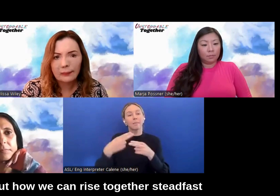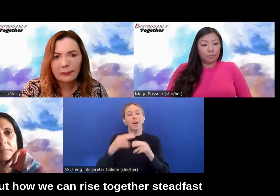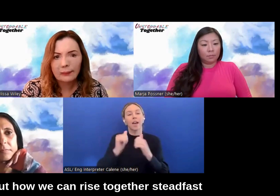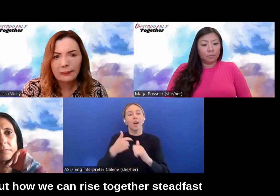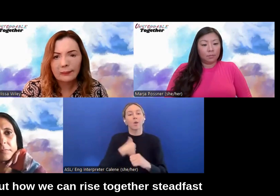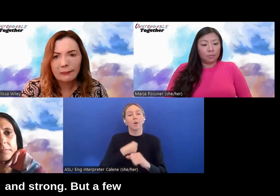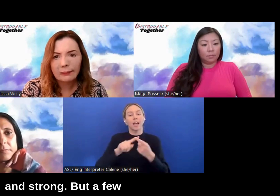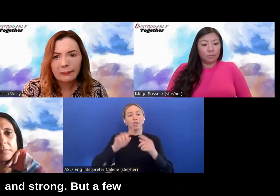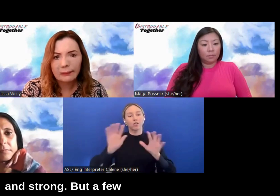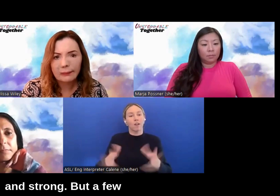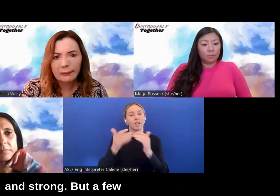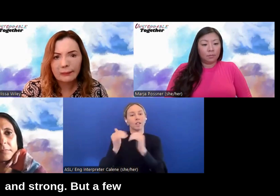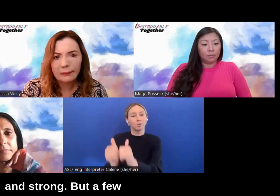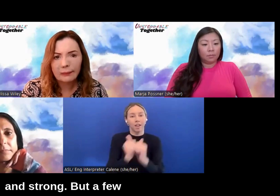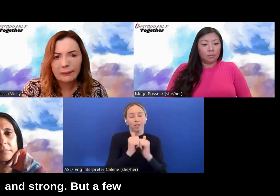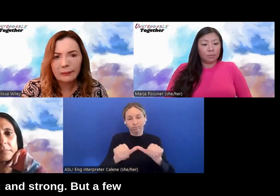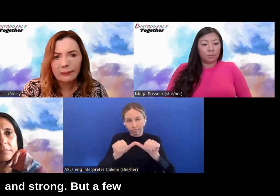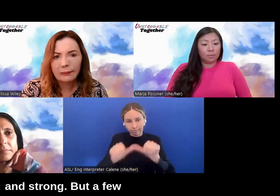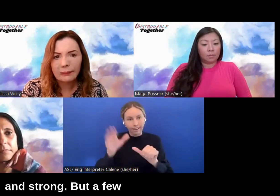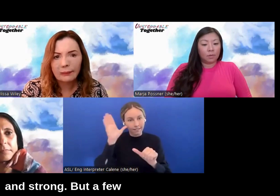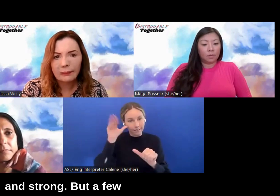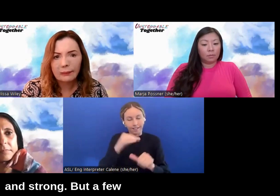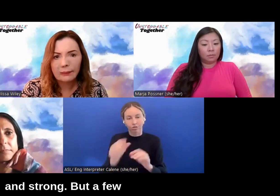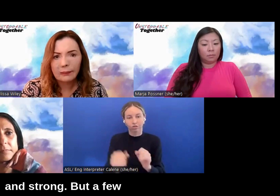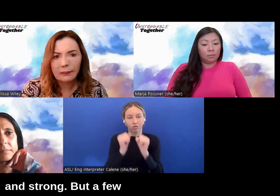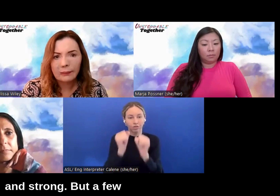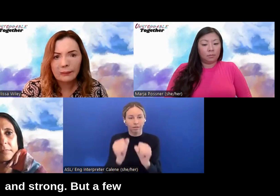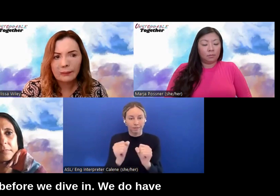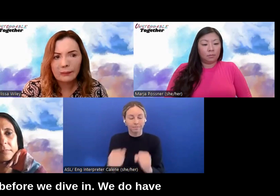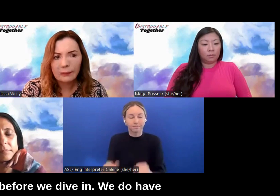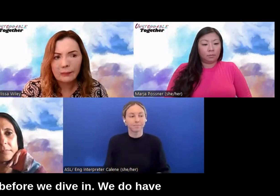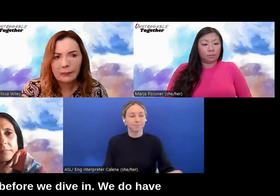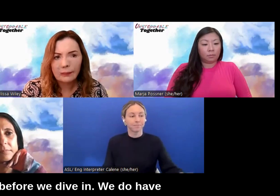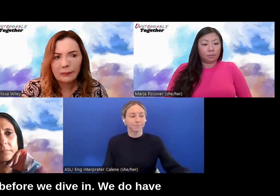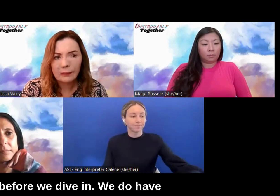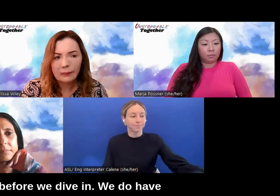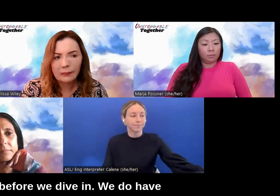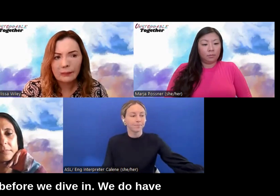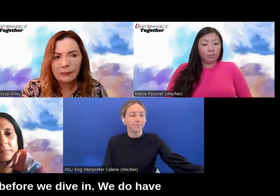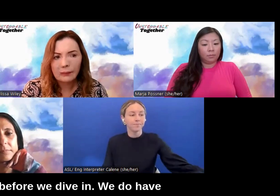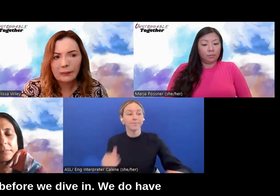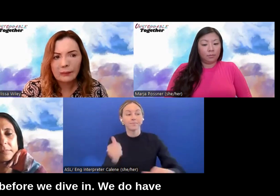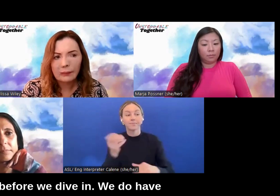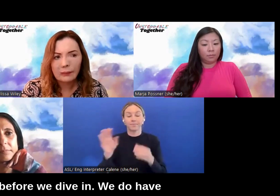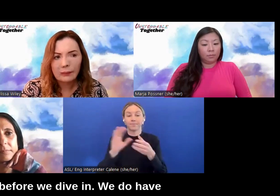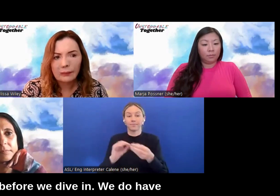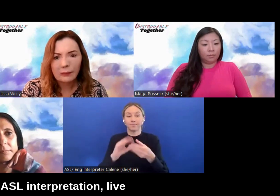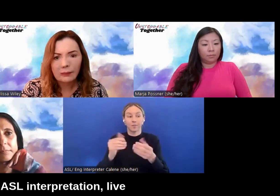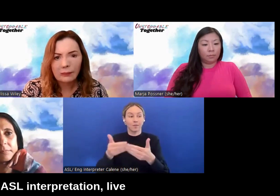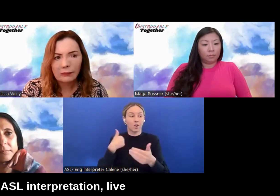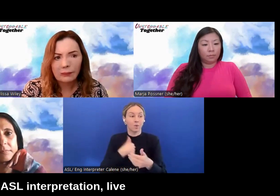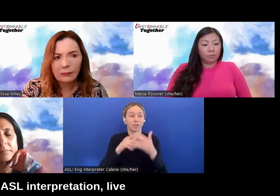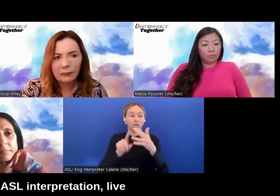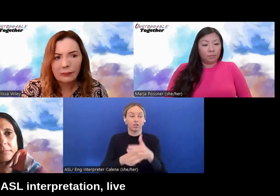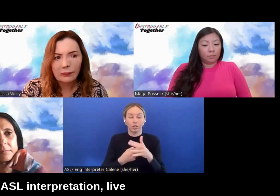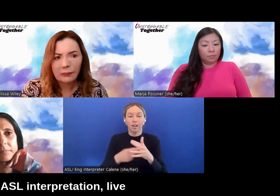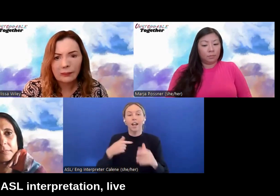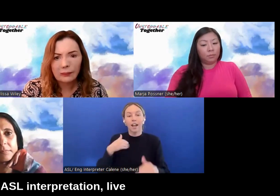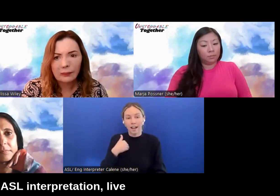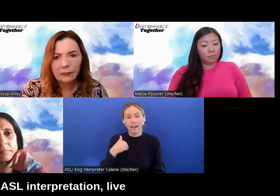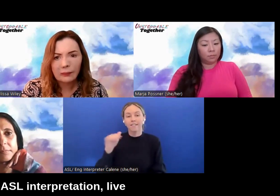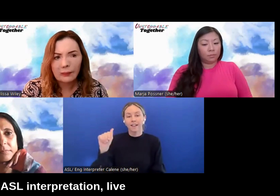rise together, steadfast and strong. But a few notes before we dive in. We do have